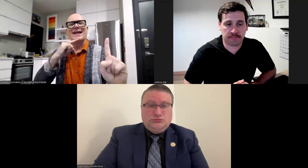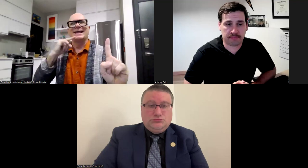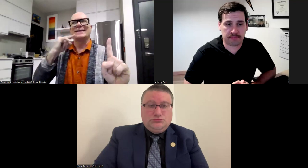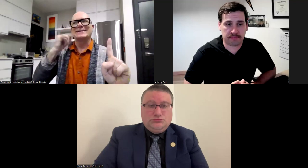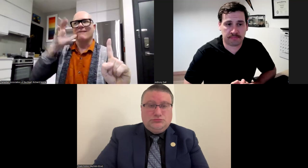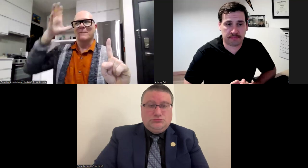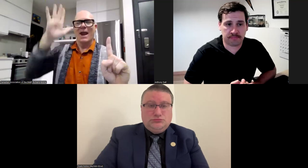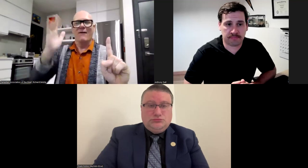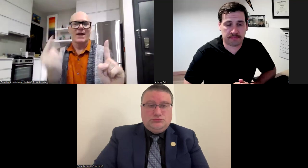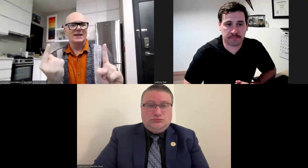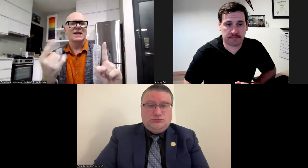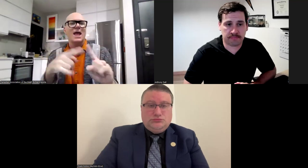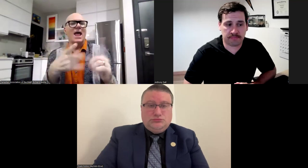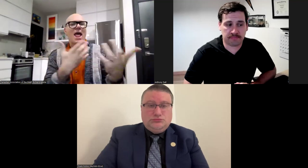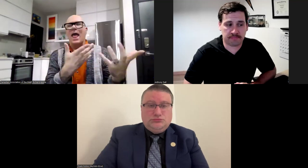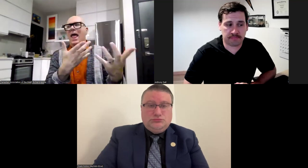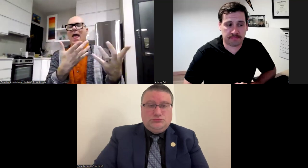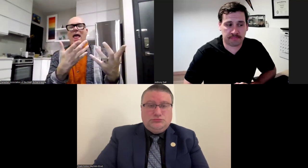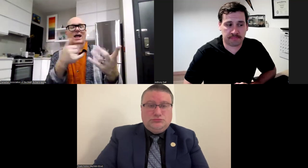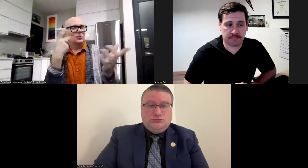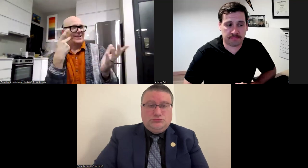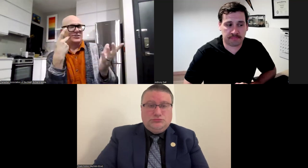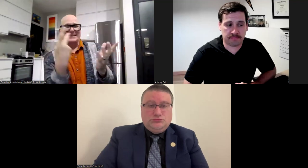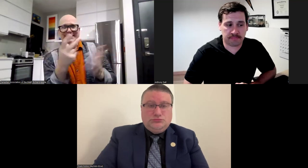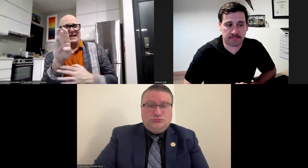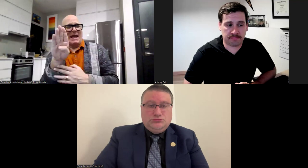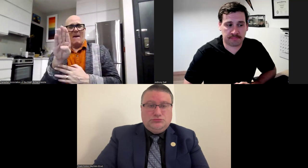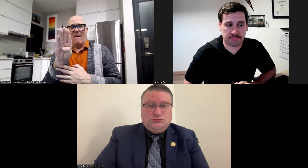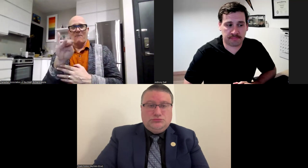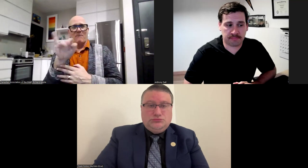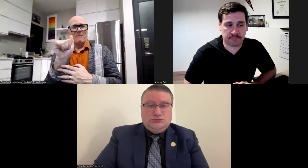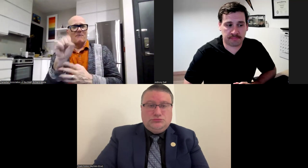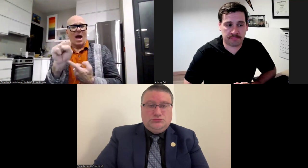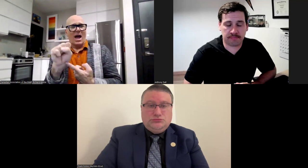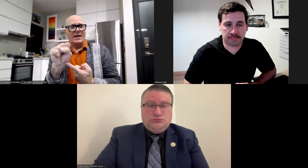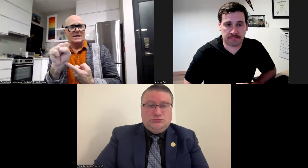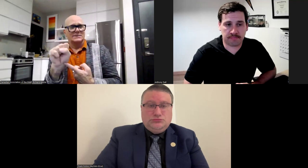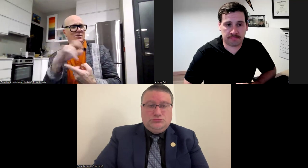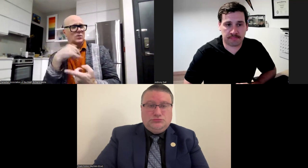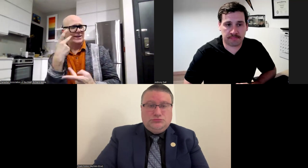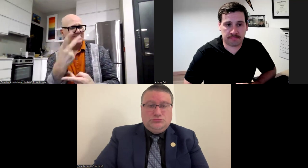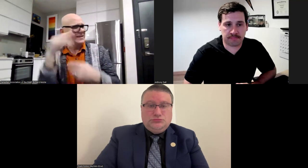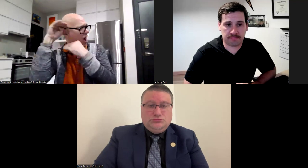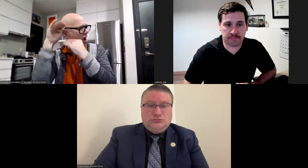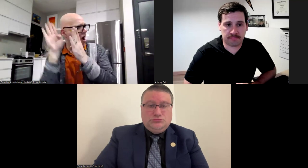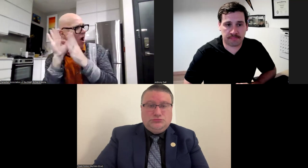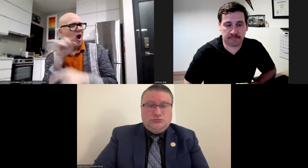disagreement, and this was with, we were in a disagreement with parents of a deaf child, and you could see